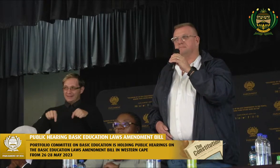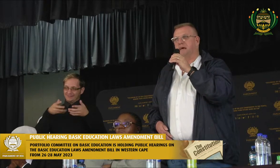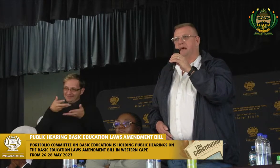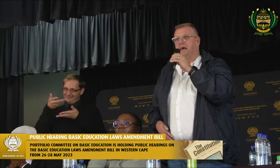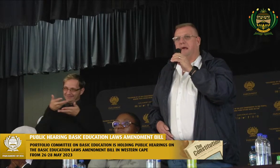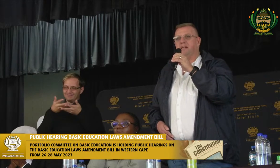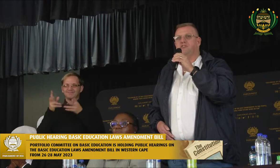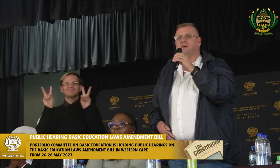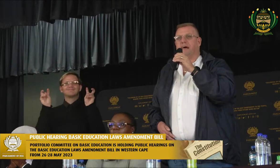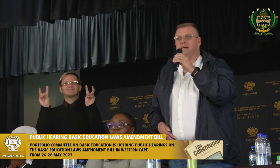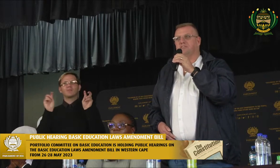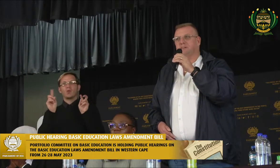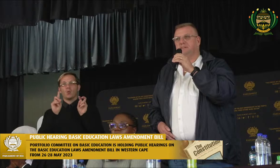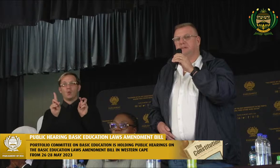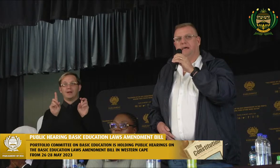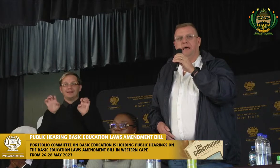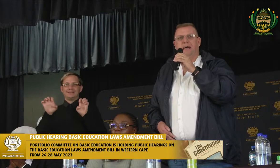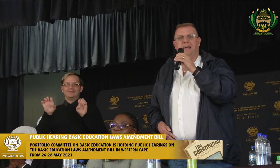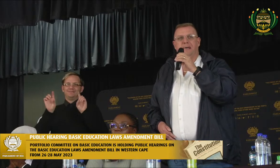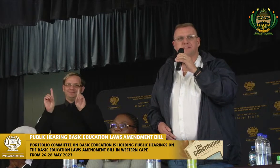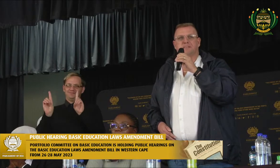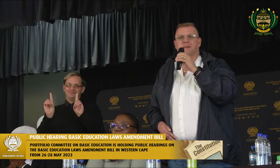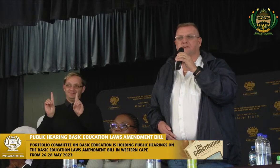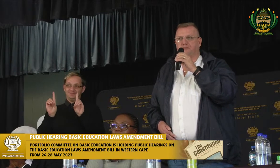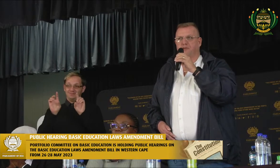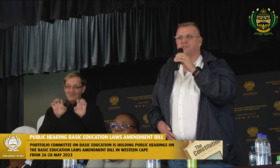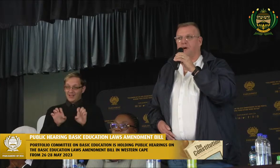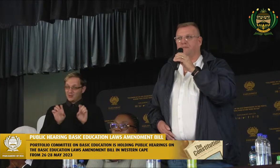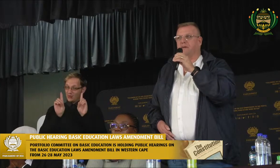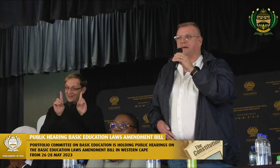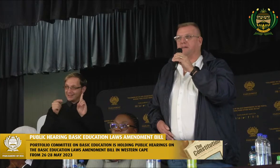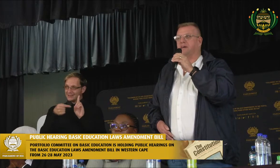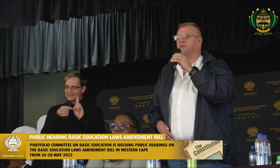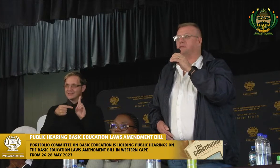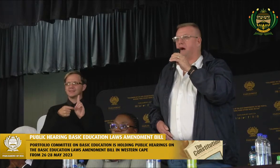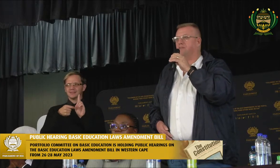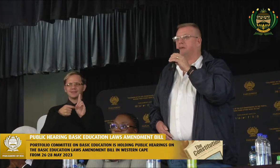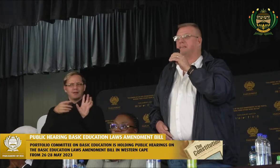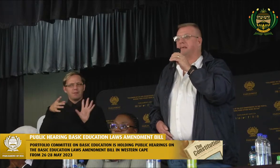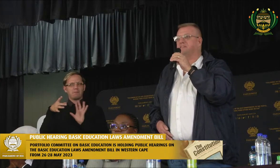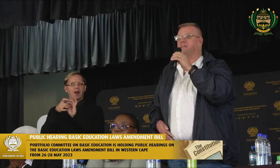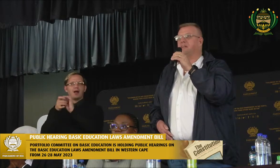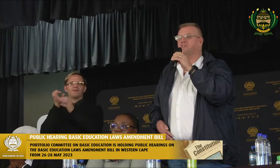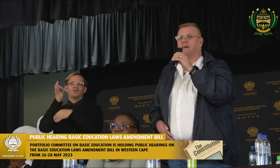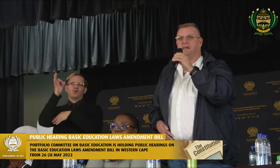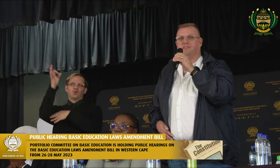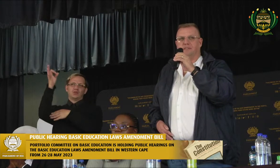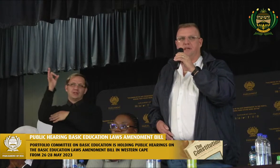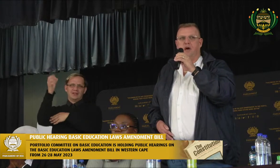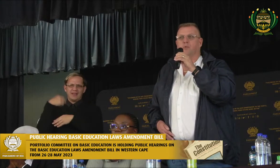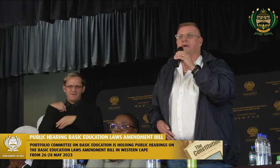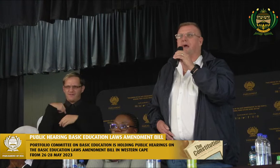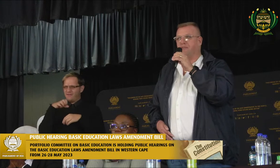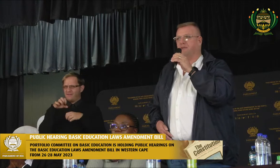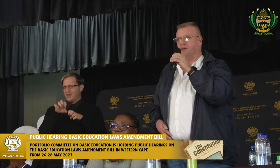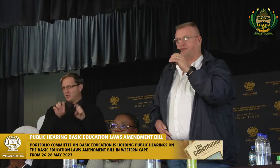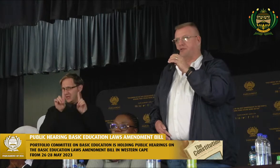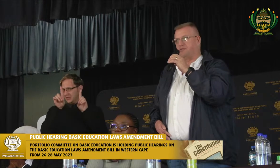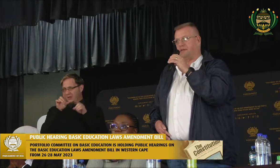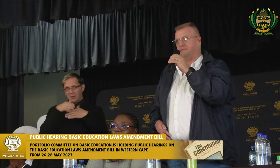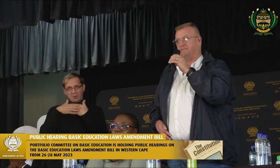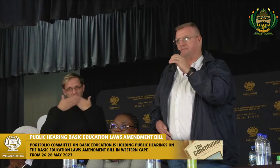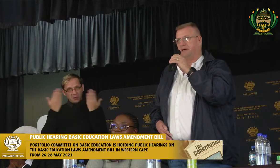else. Education is the future of our country, and without a decent education, we have